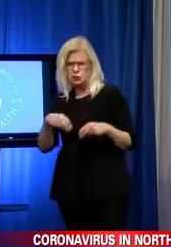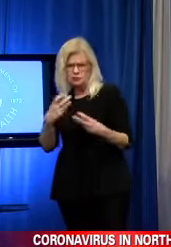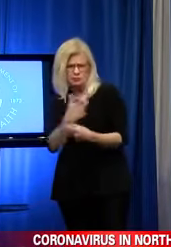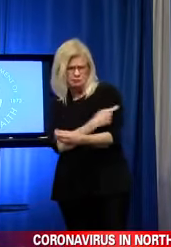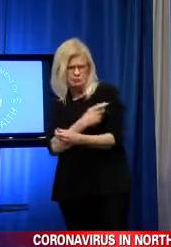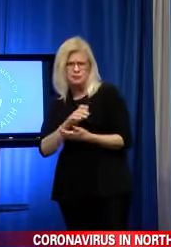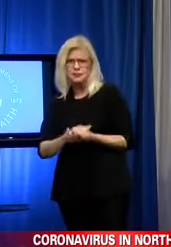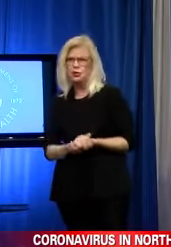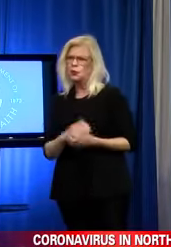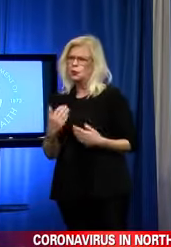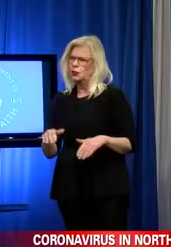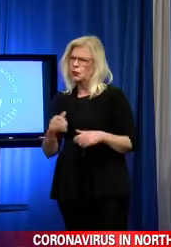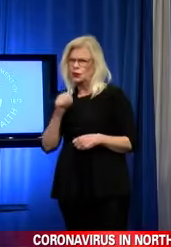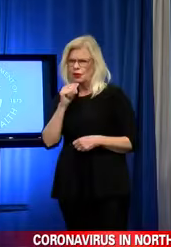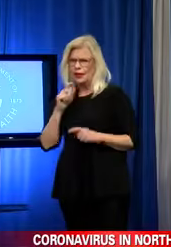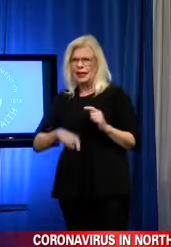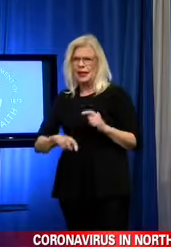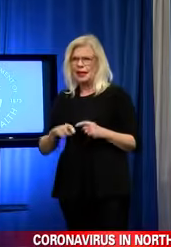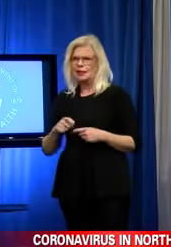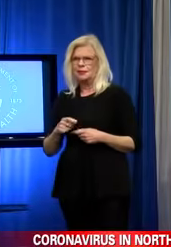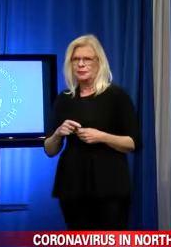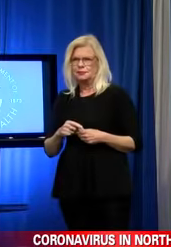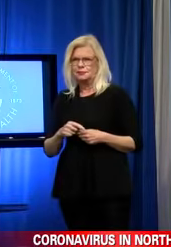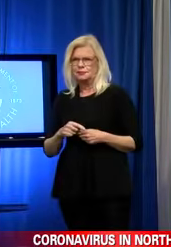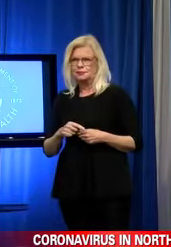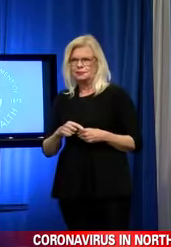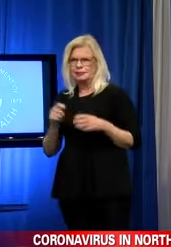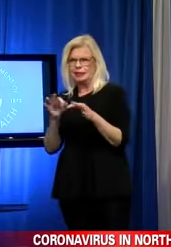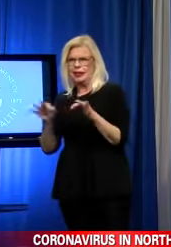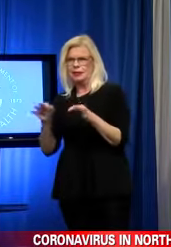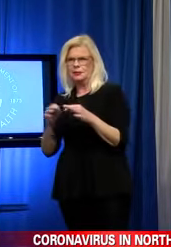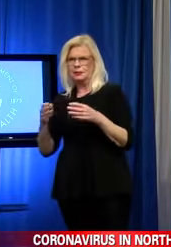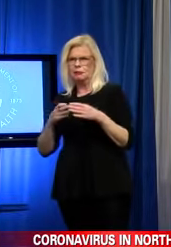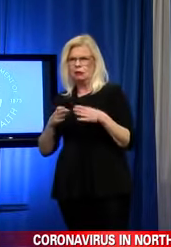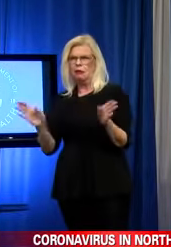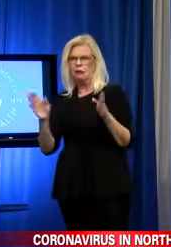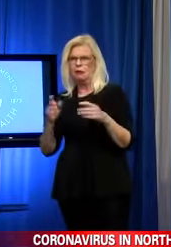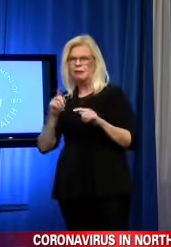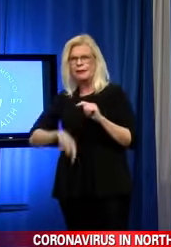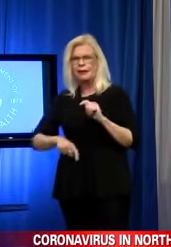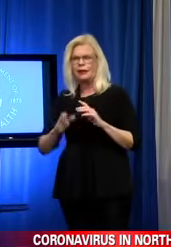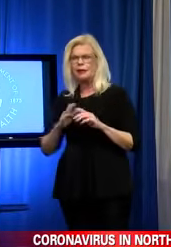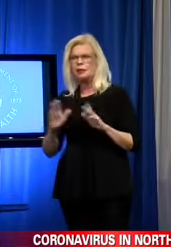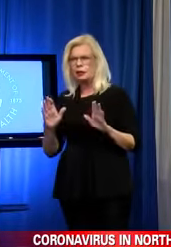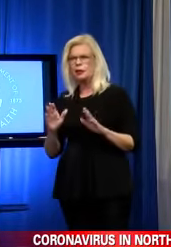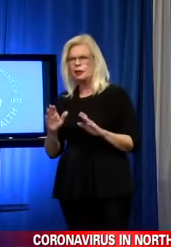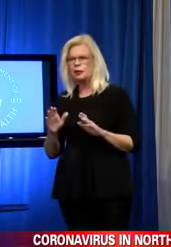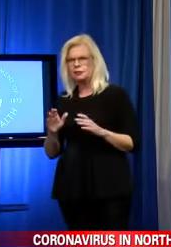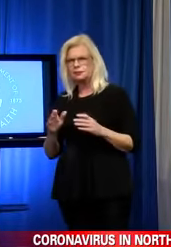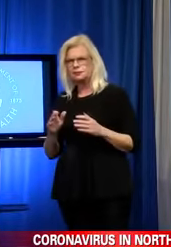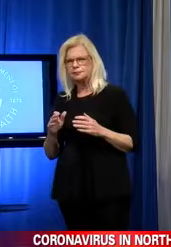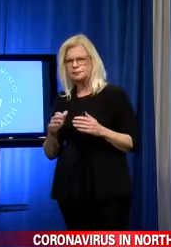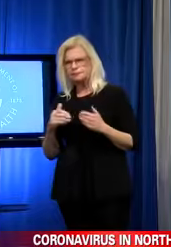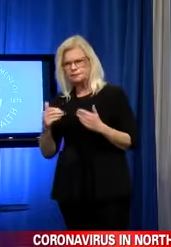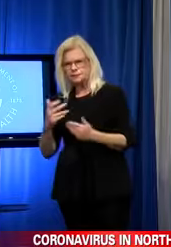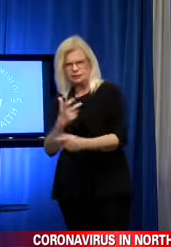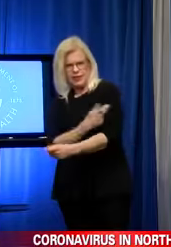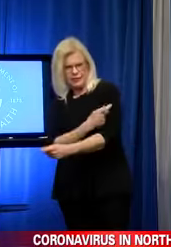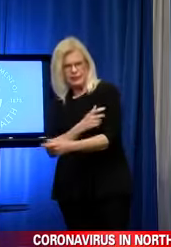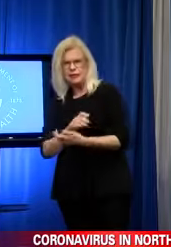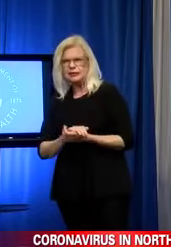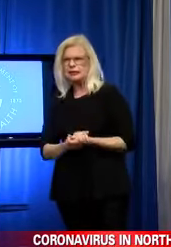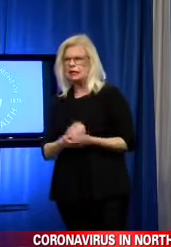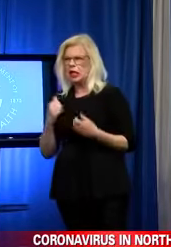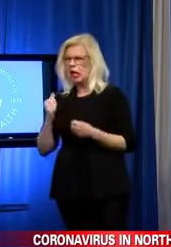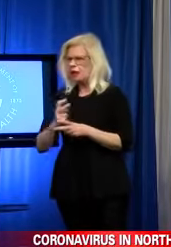a blanket statement, one-size-fits-all statement about that. Ultimately, taking a vaccine is something that's going to be administered to you by a